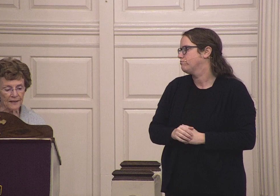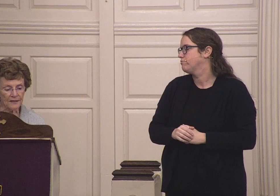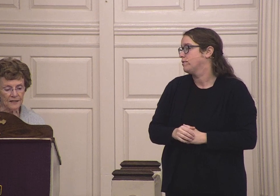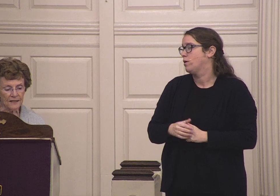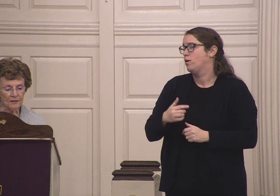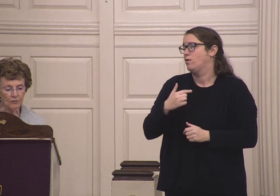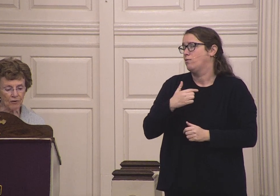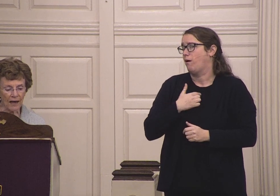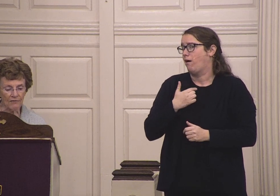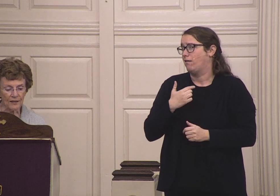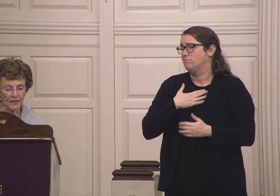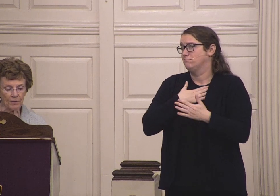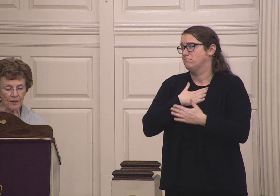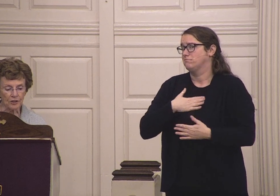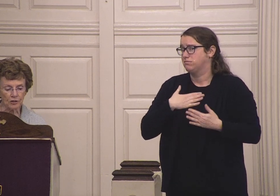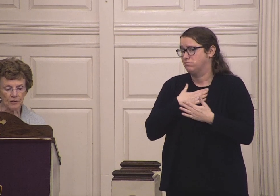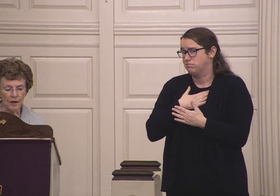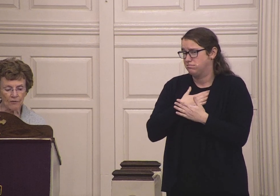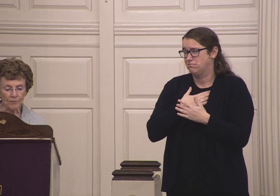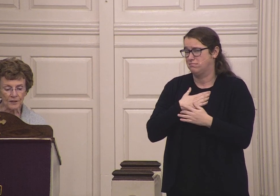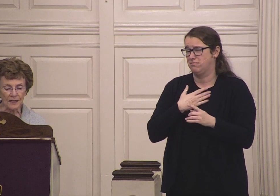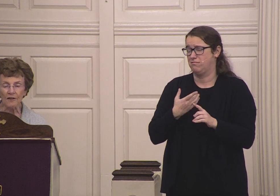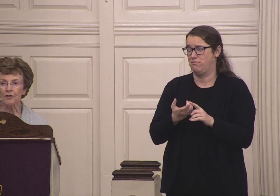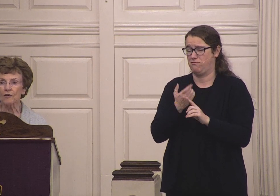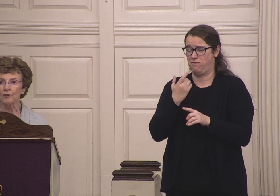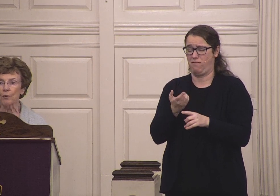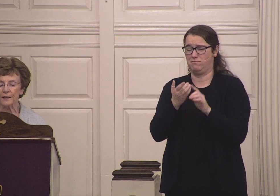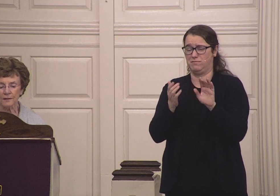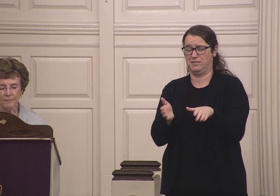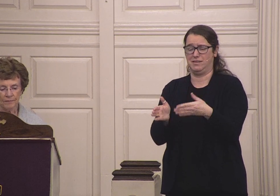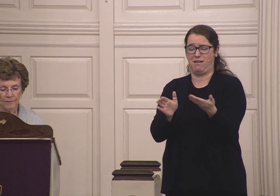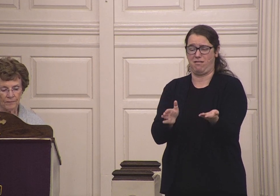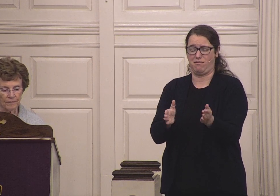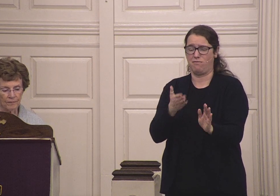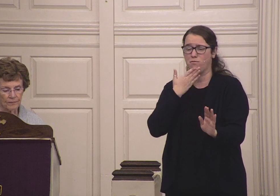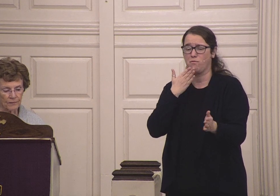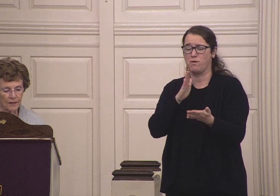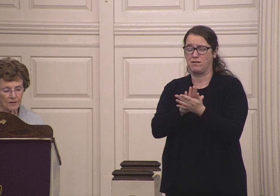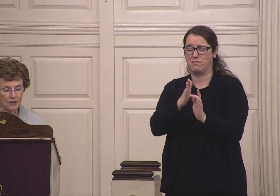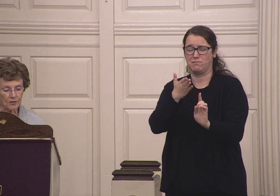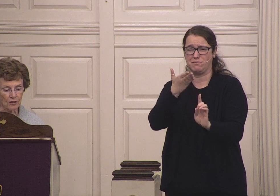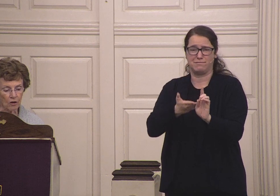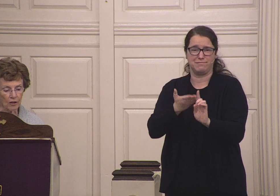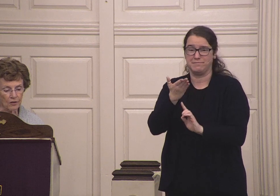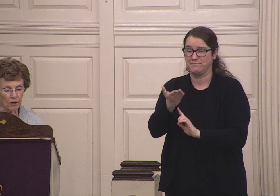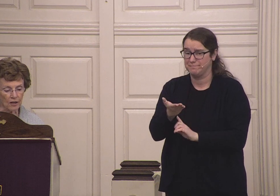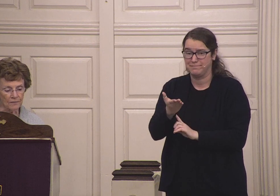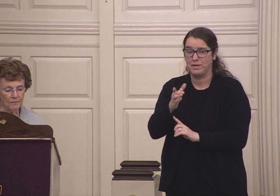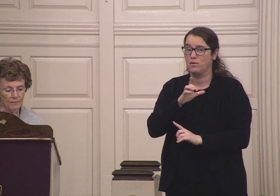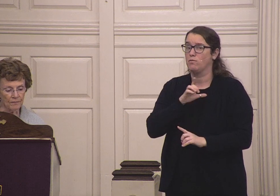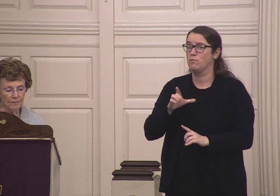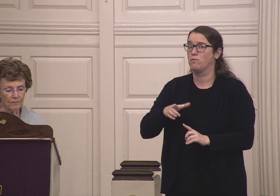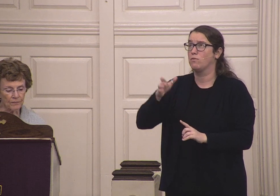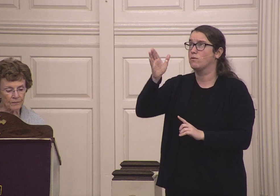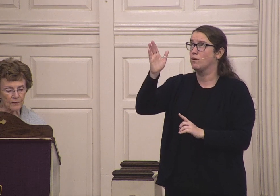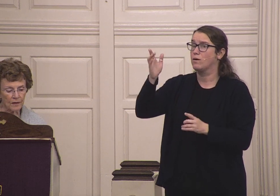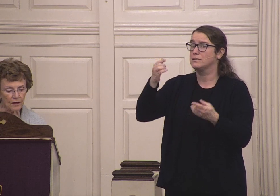Do I indeed derive any pleasure from the death of the wicked? Says the Lord God.